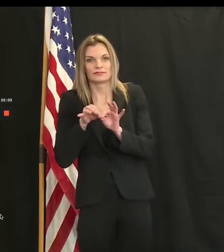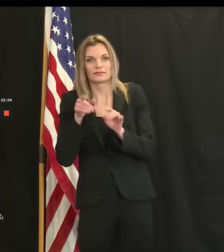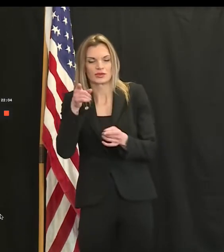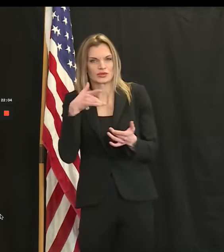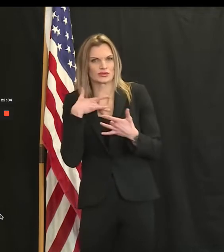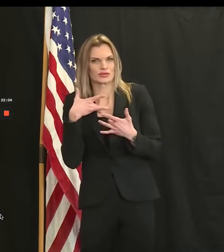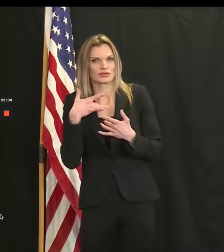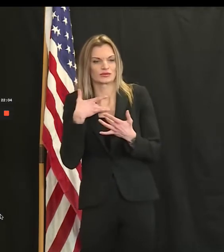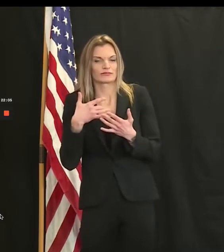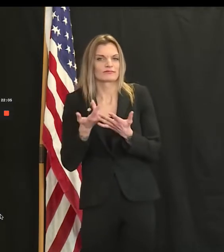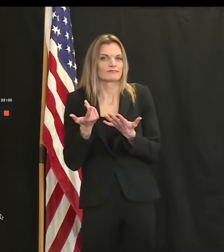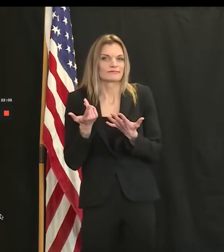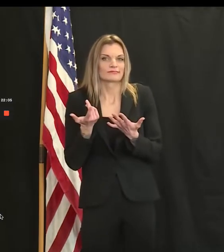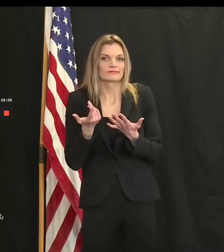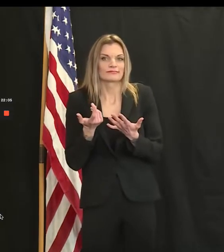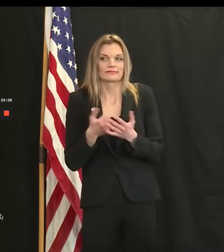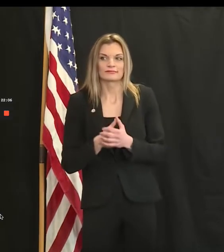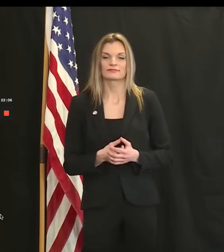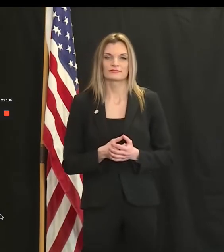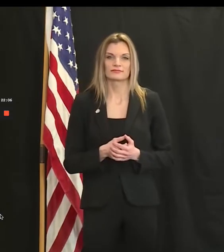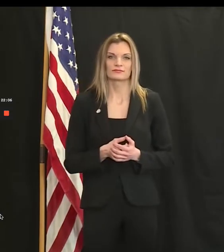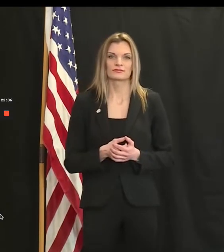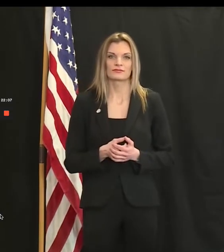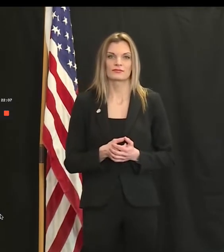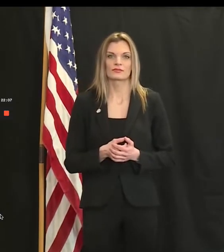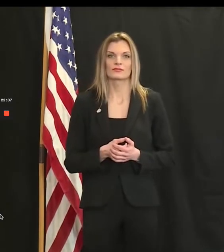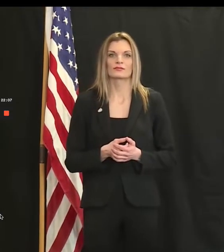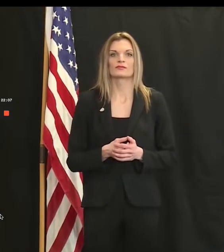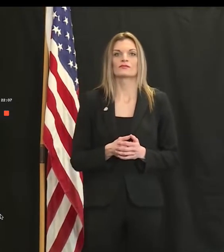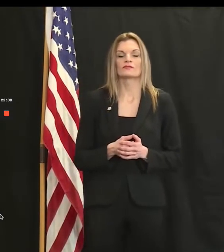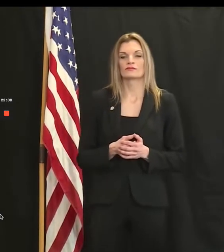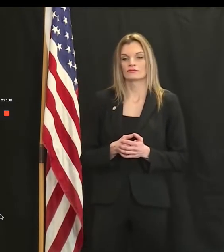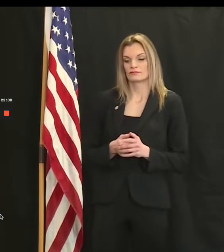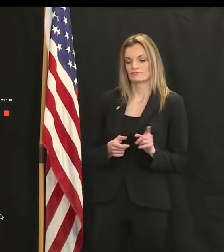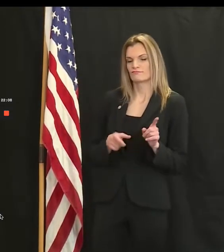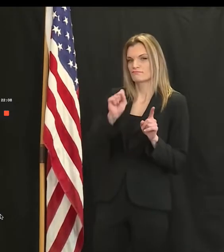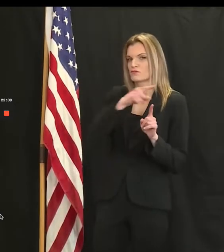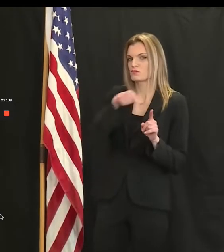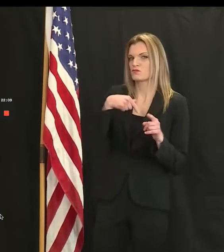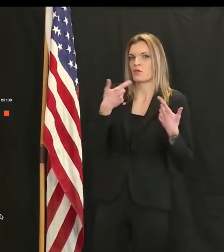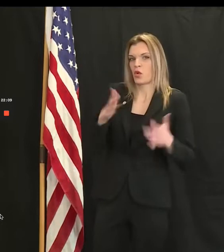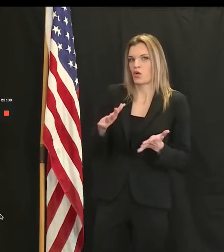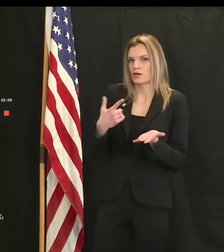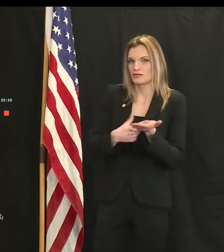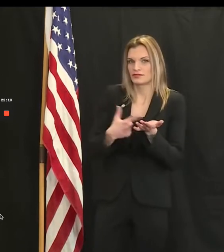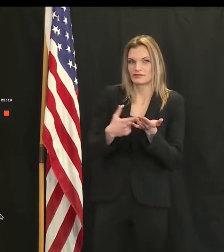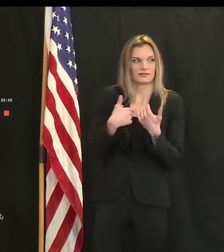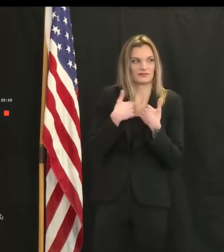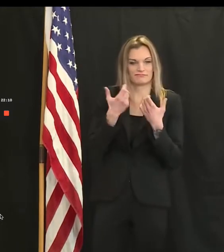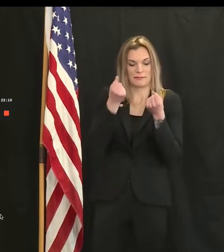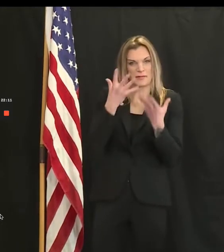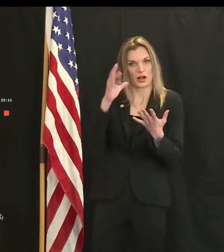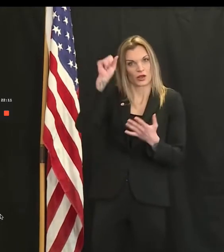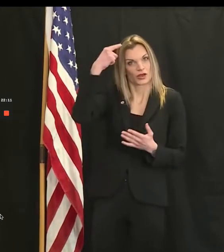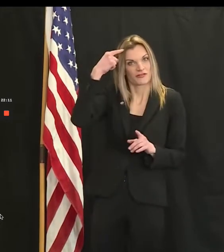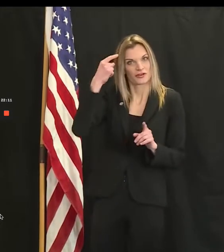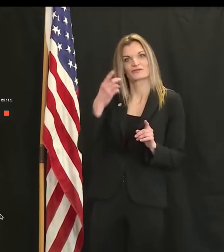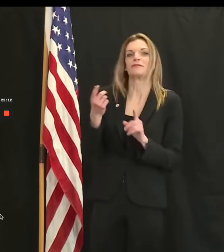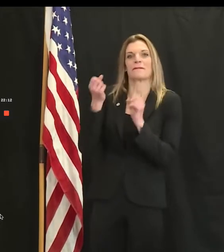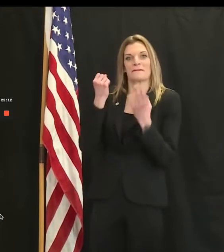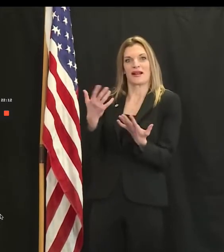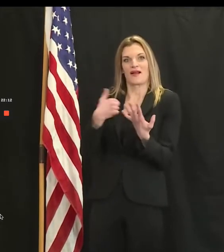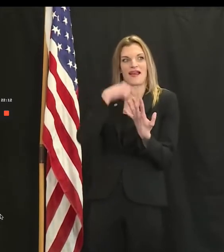concerns from those people. Yes, that question was kind of addressed, but we've had how many governors for the state of Michigan, and this is the first